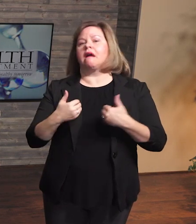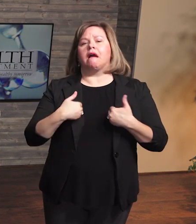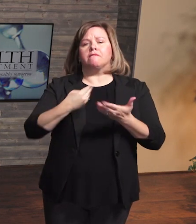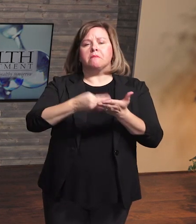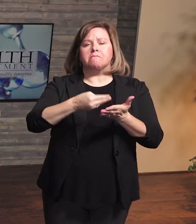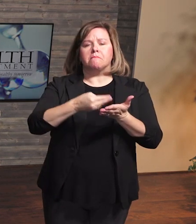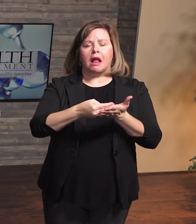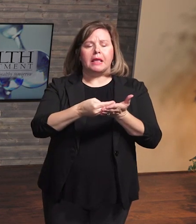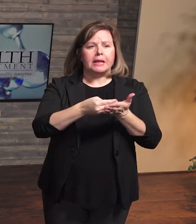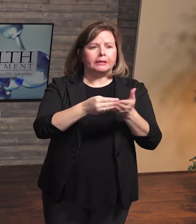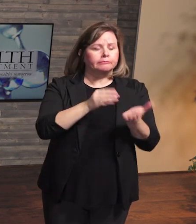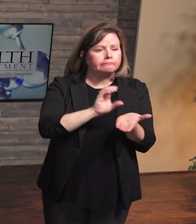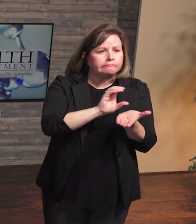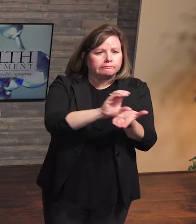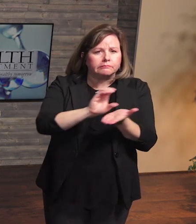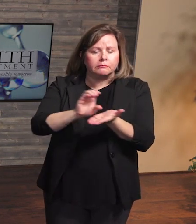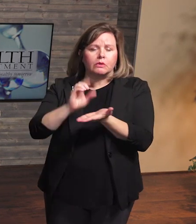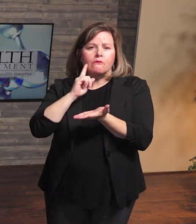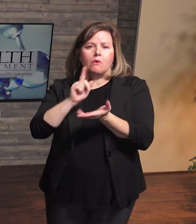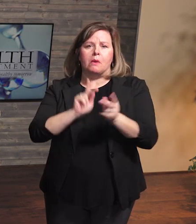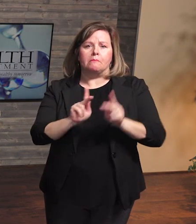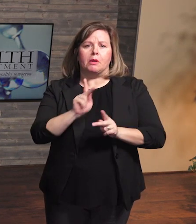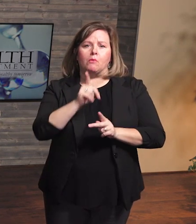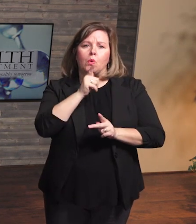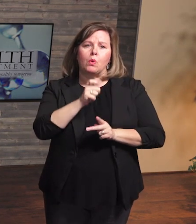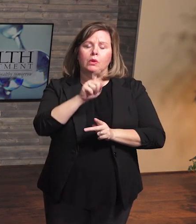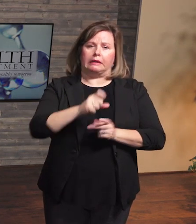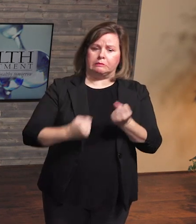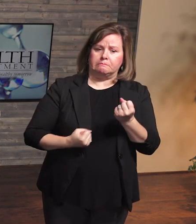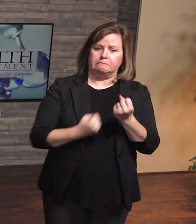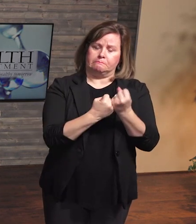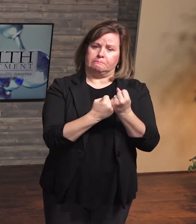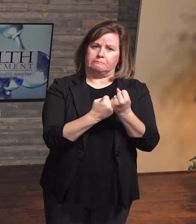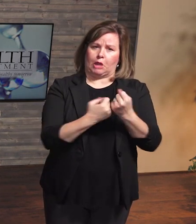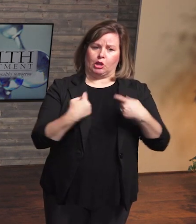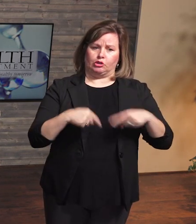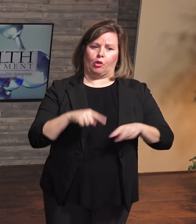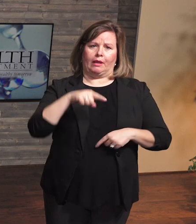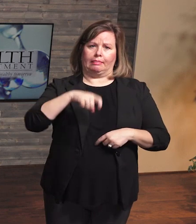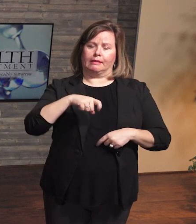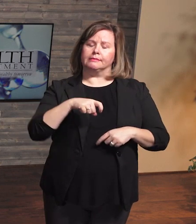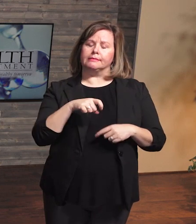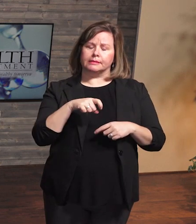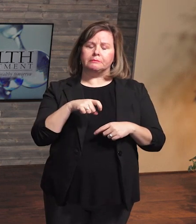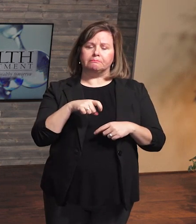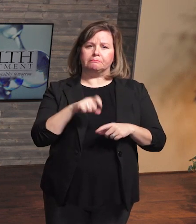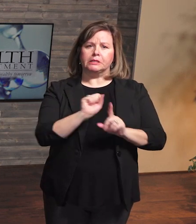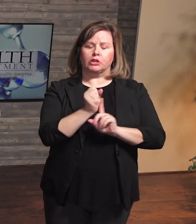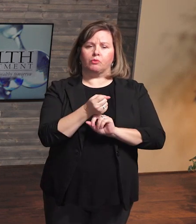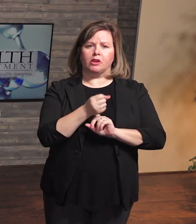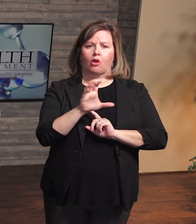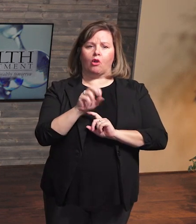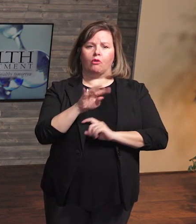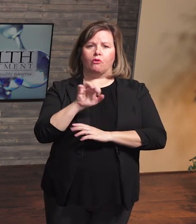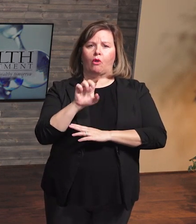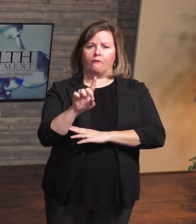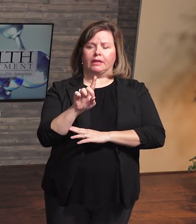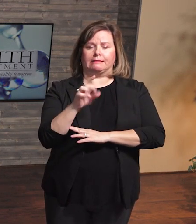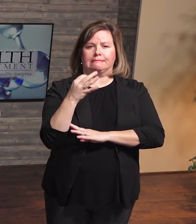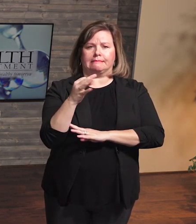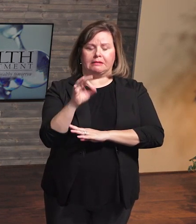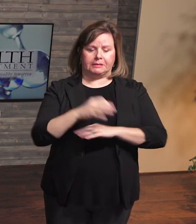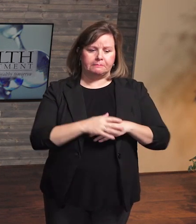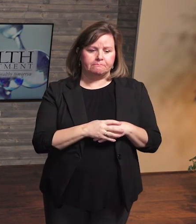need it most during this COVID-19 situation. The plan that we've heard to date would